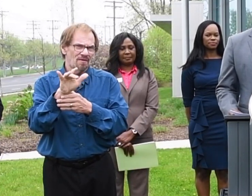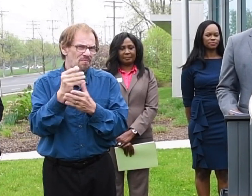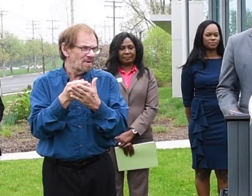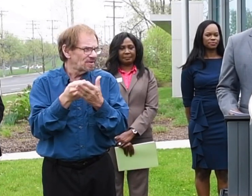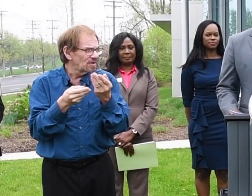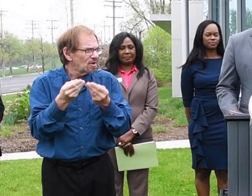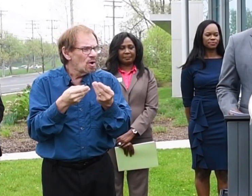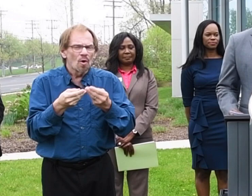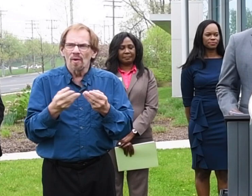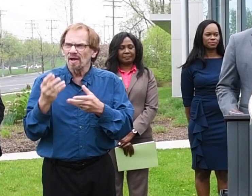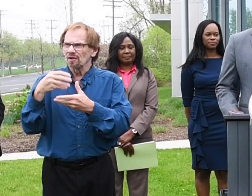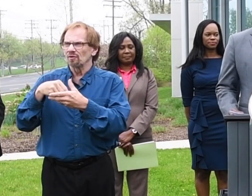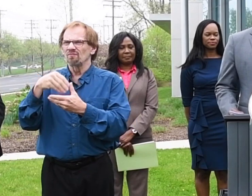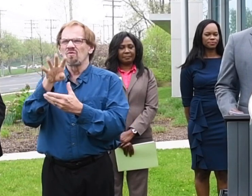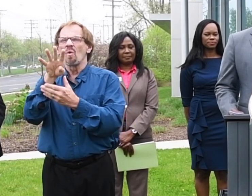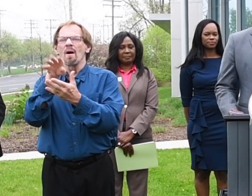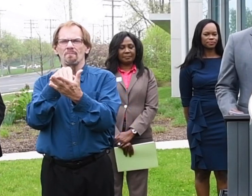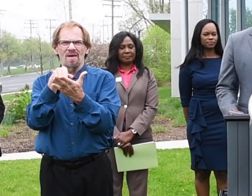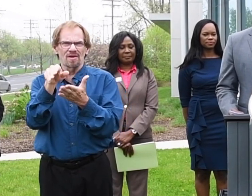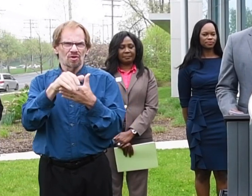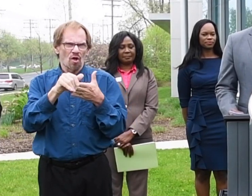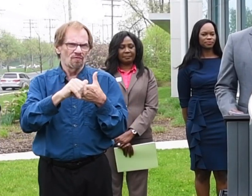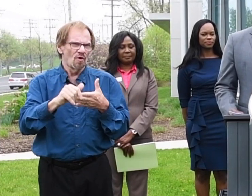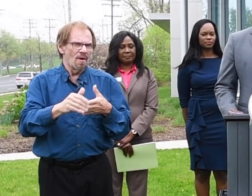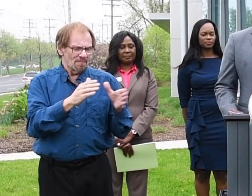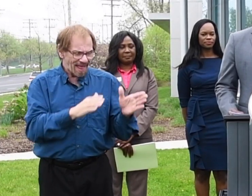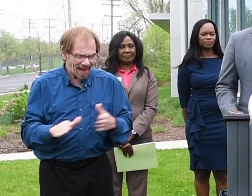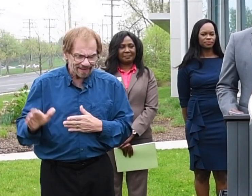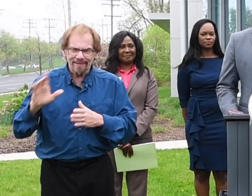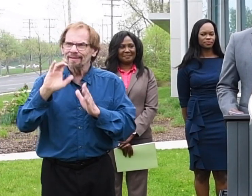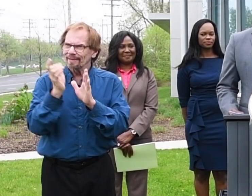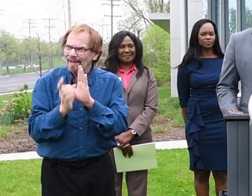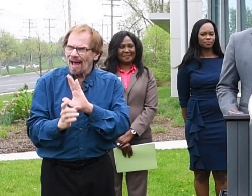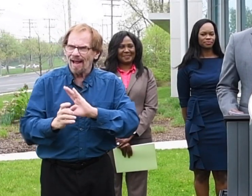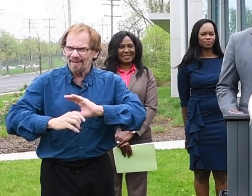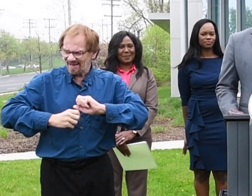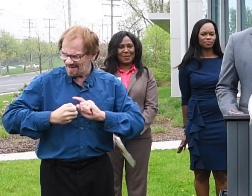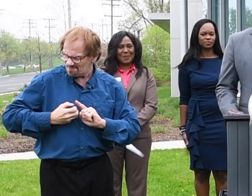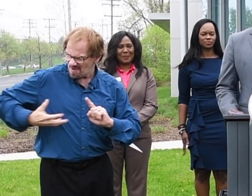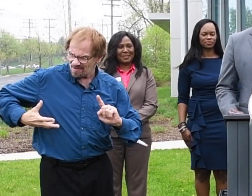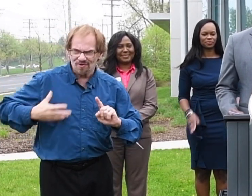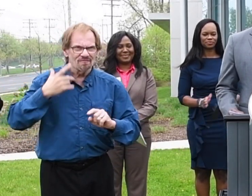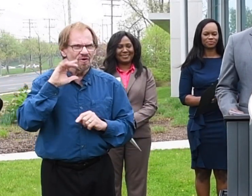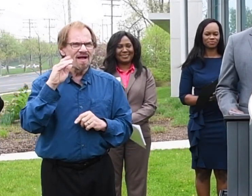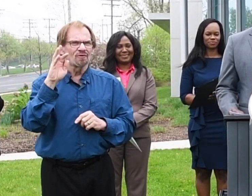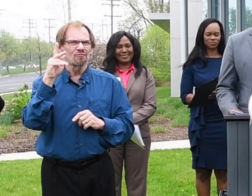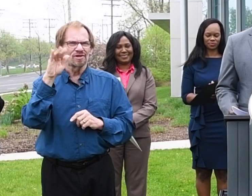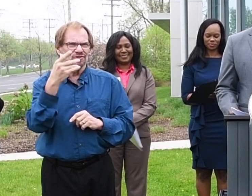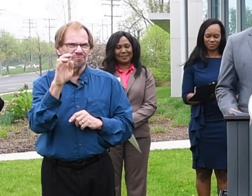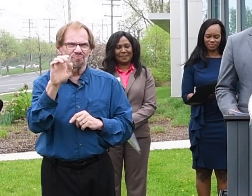million for the planning, design, and expansion of the Elkridge Branch Library.